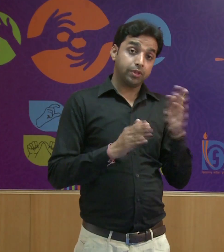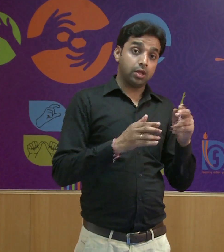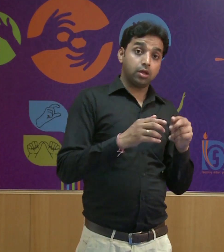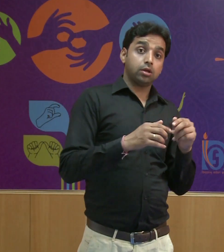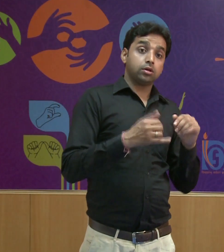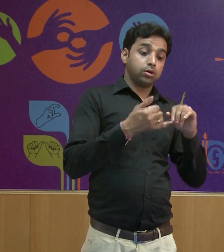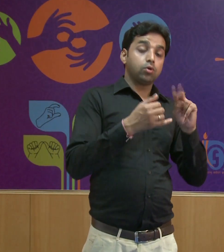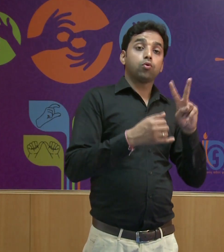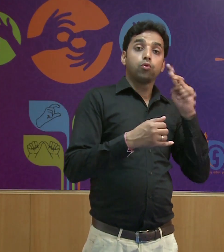Shiva,